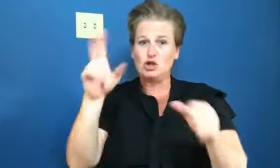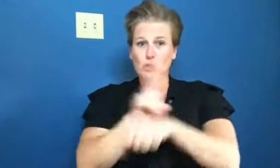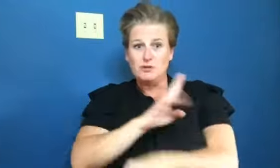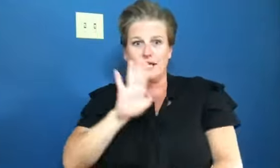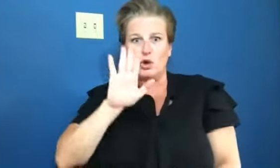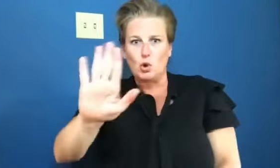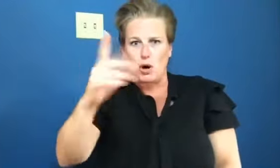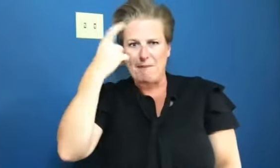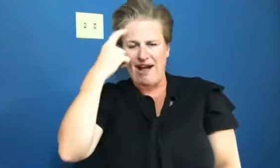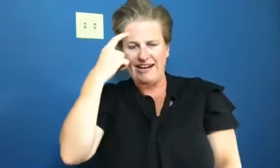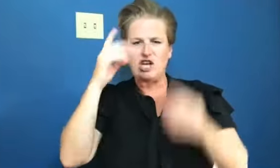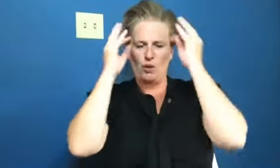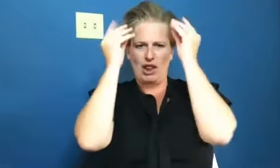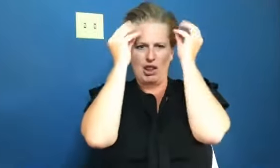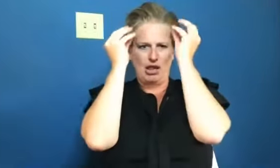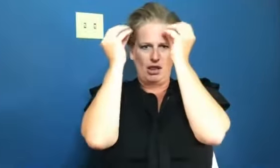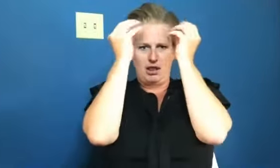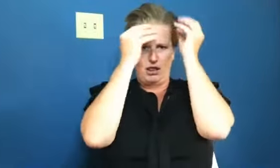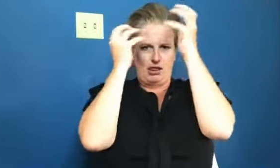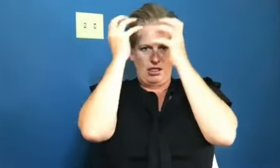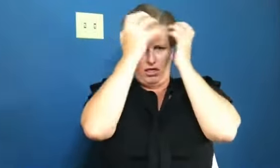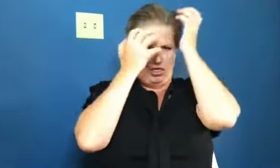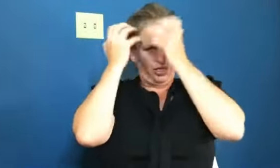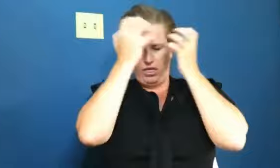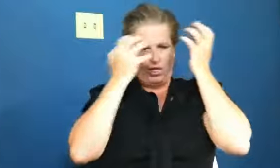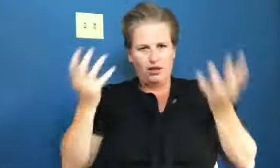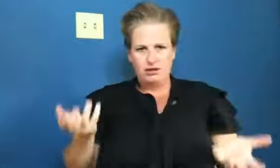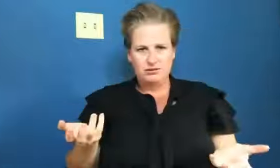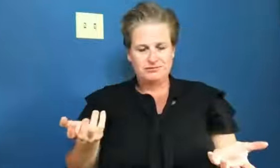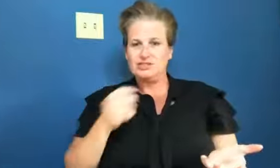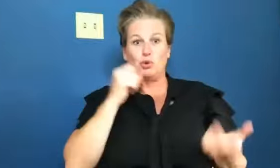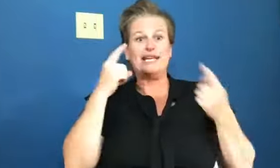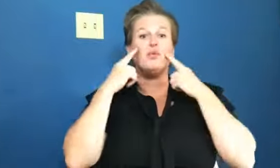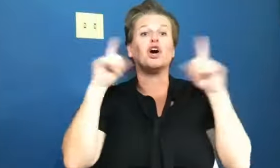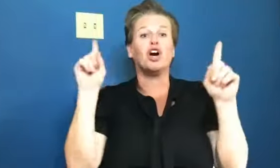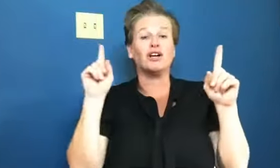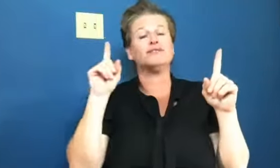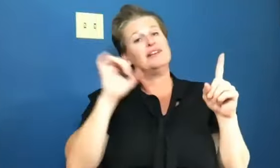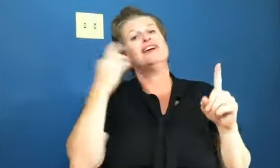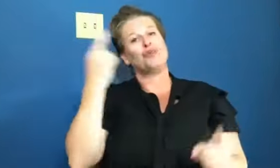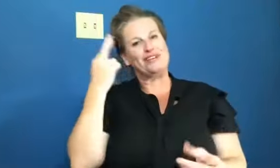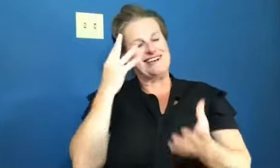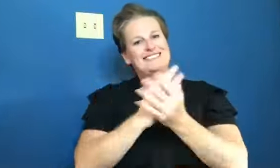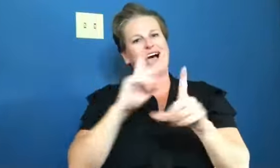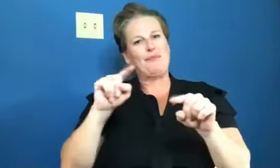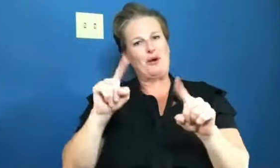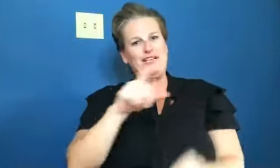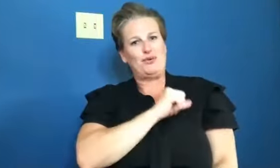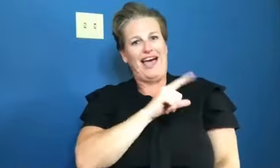confusion? And so that didn't work. And that's one of the reasons why I fell out of Al-Anon, is because I couldn't get honest. And that's the principle